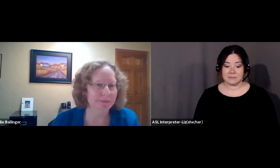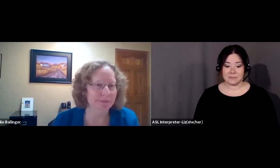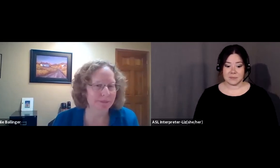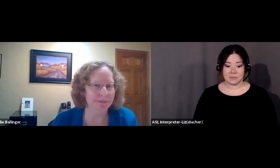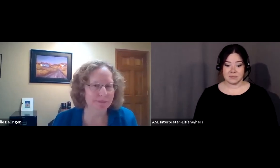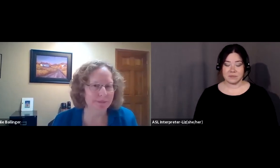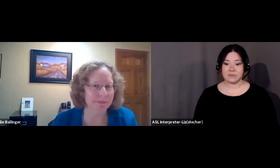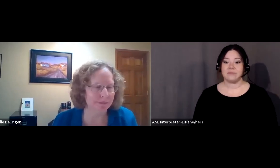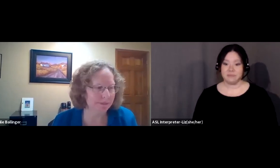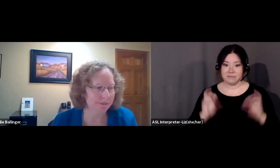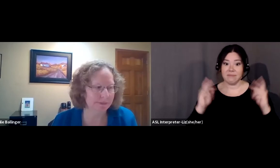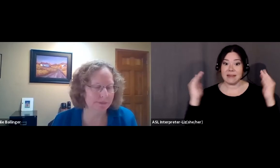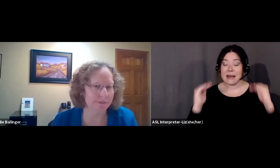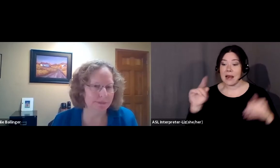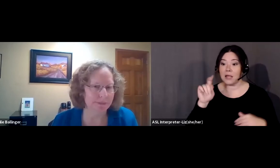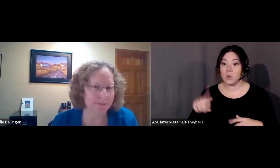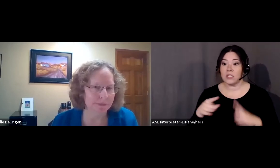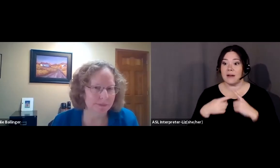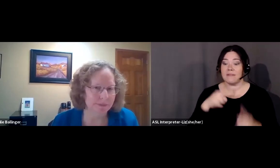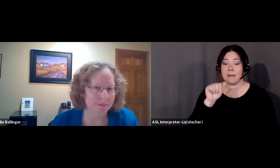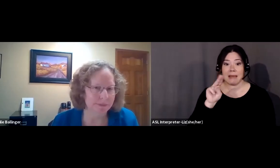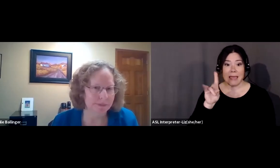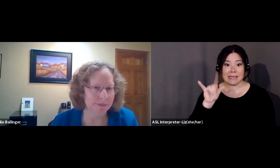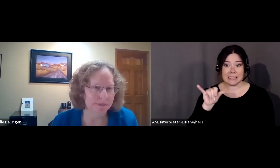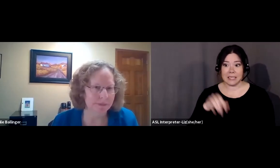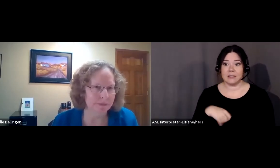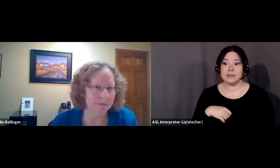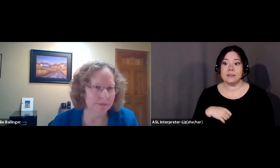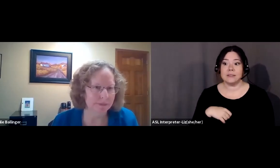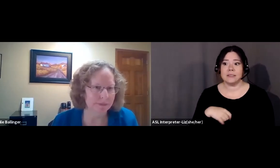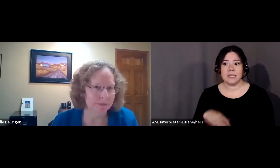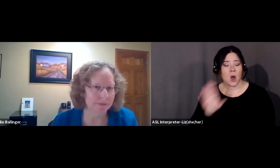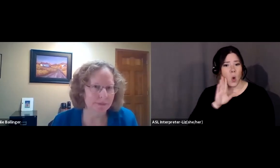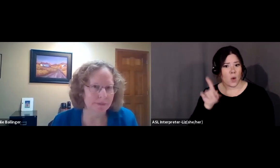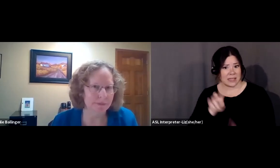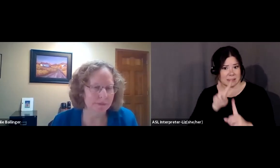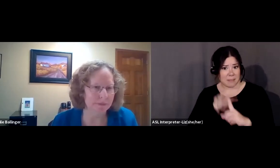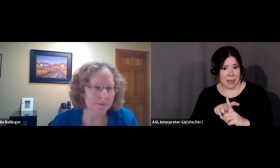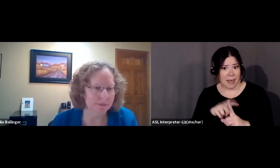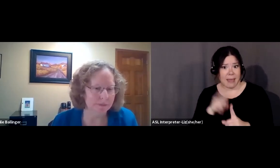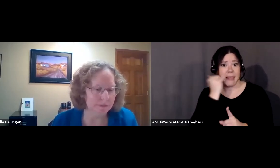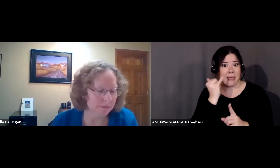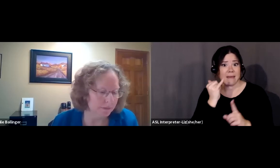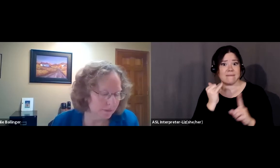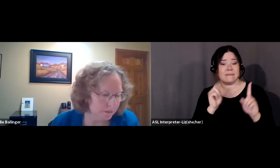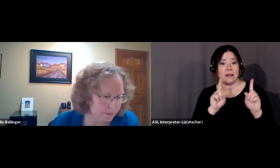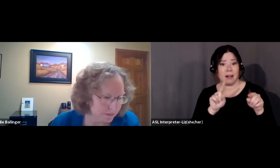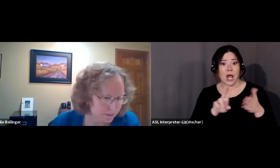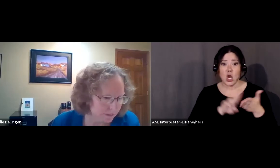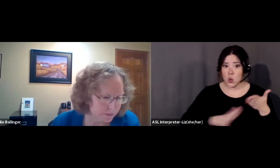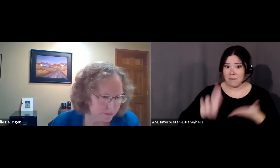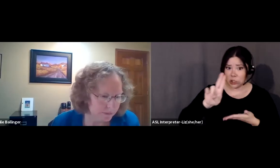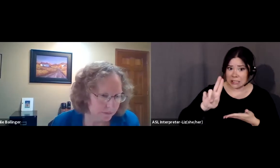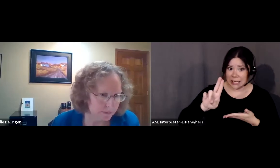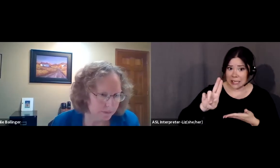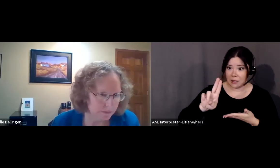All right, the next question comes from Andy. It said, would this also apply to if you are going to a